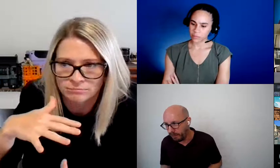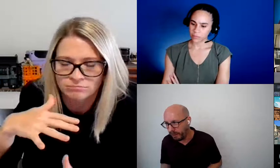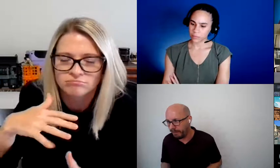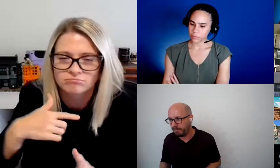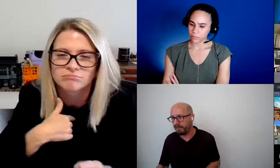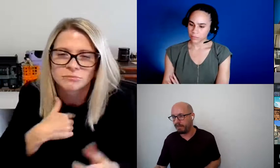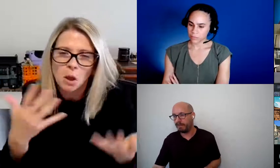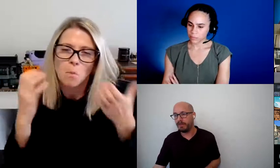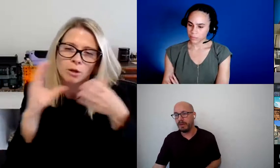environment.